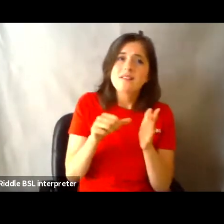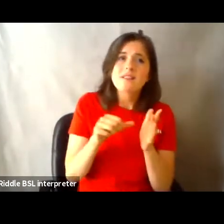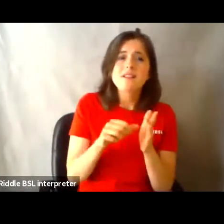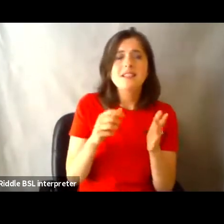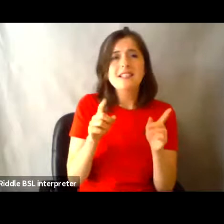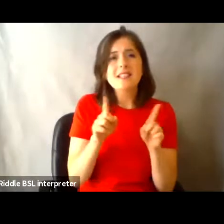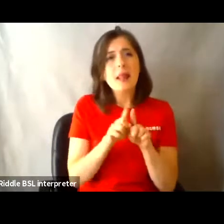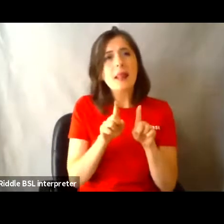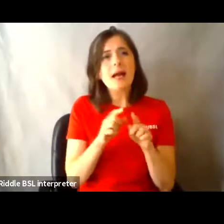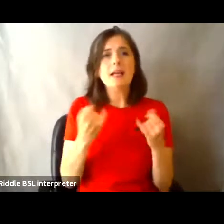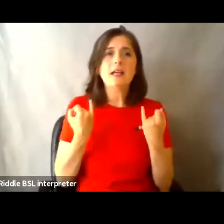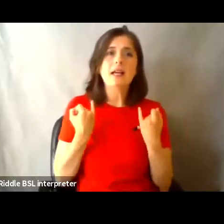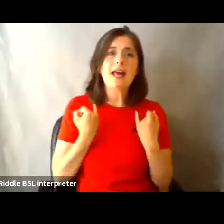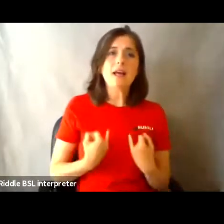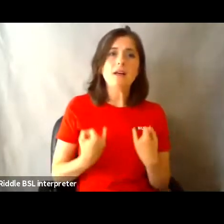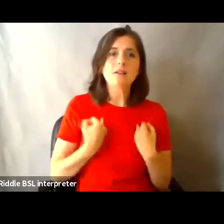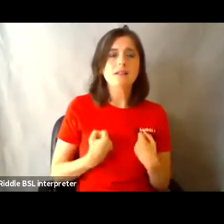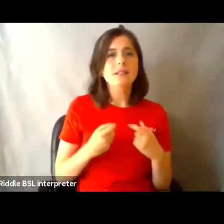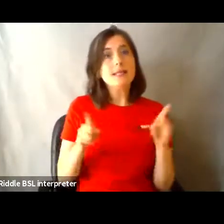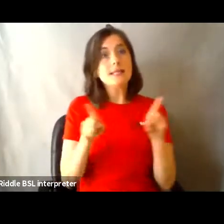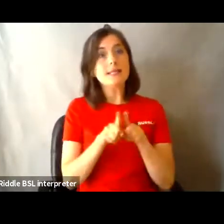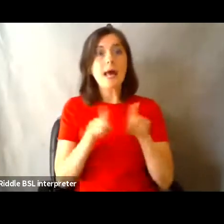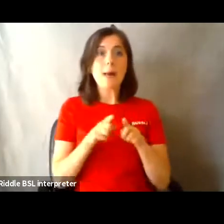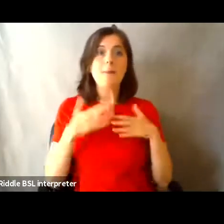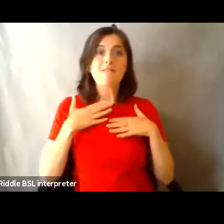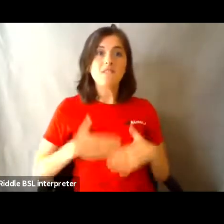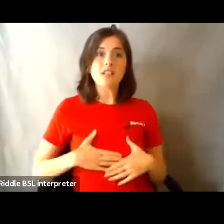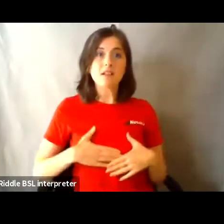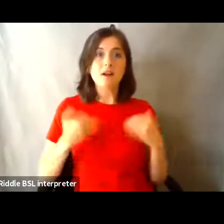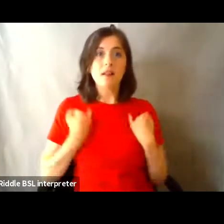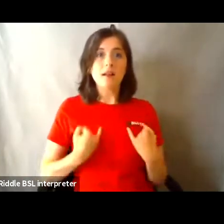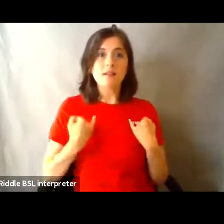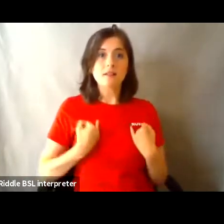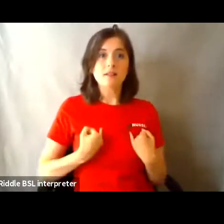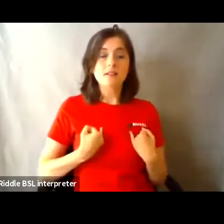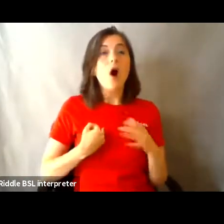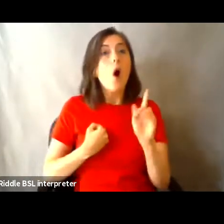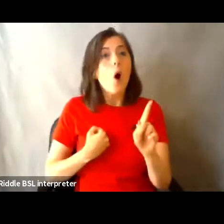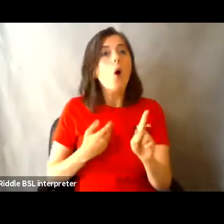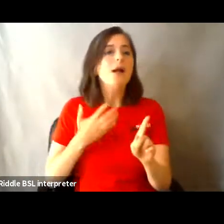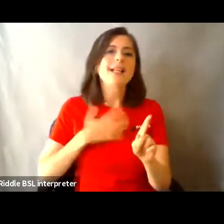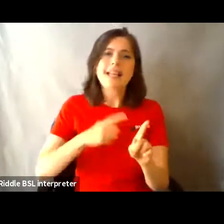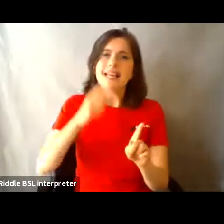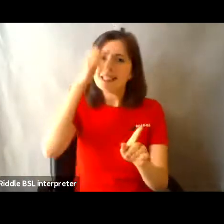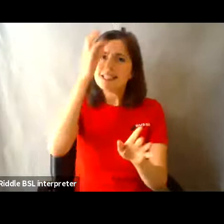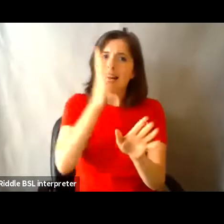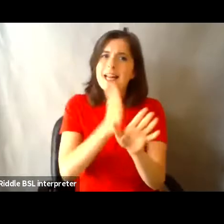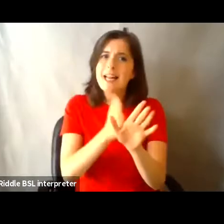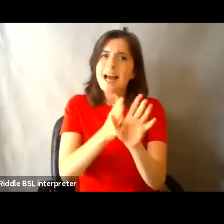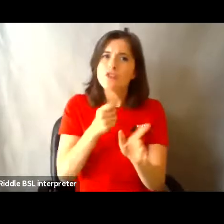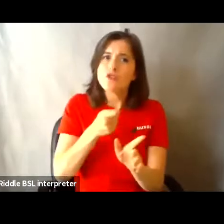that physical health problems are, and that psychiatric drugs are effective.